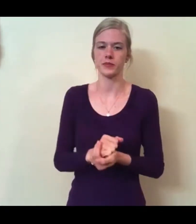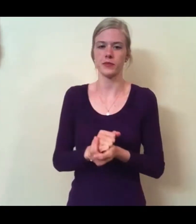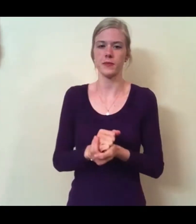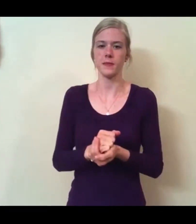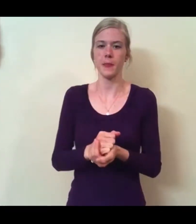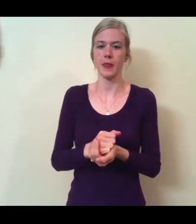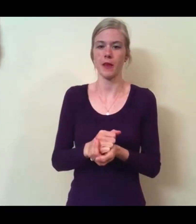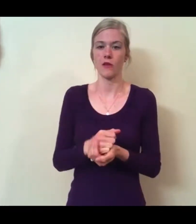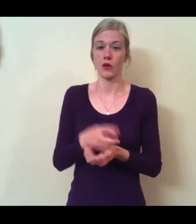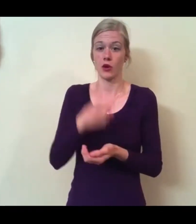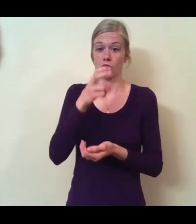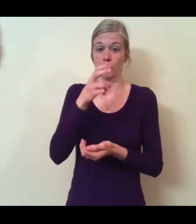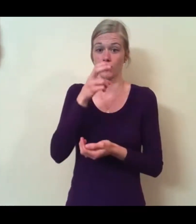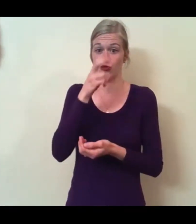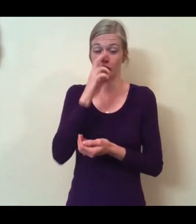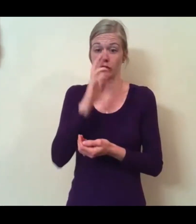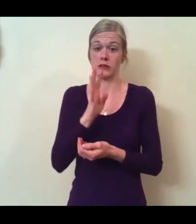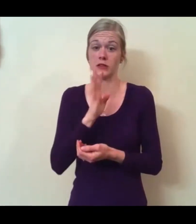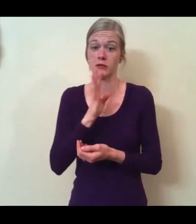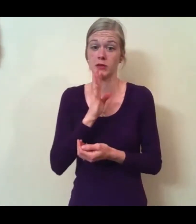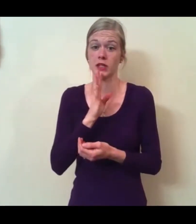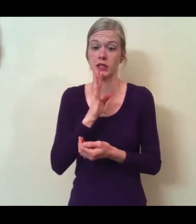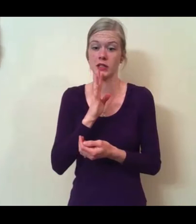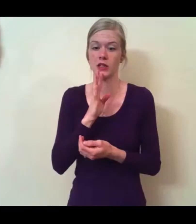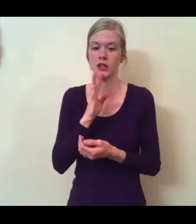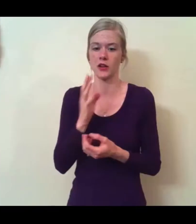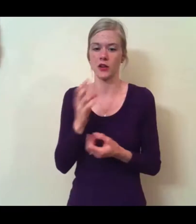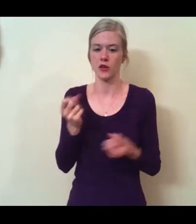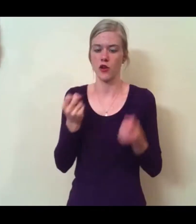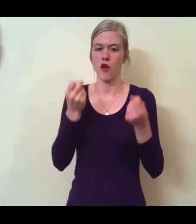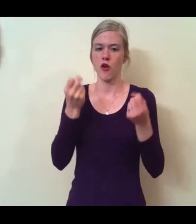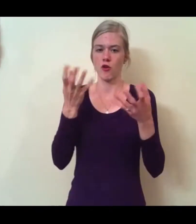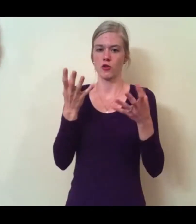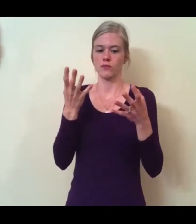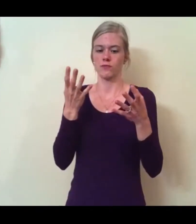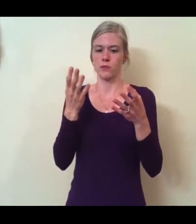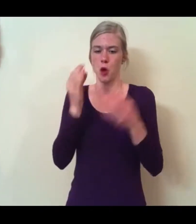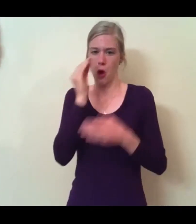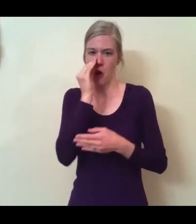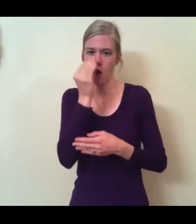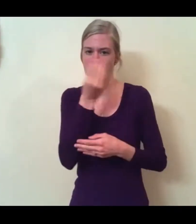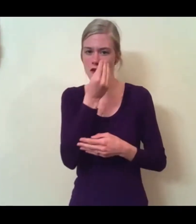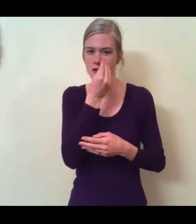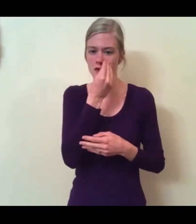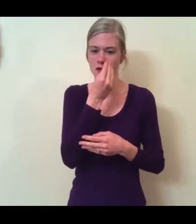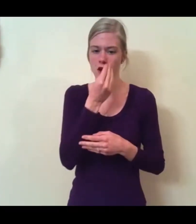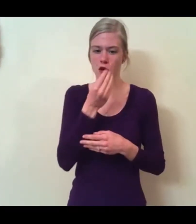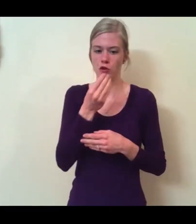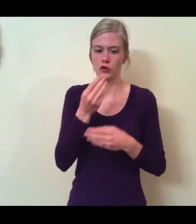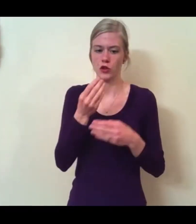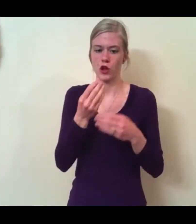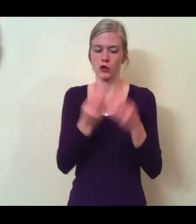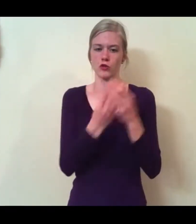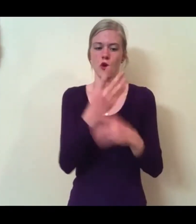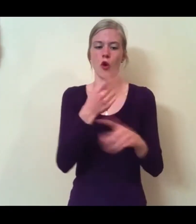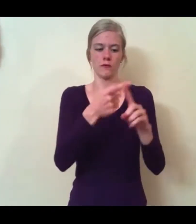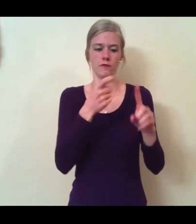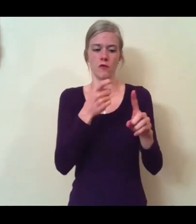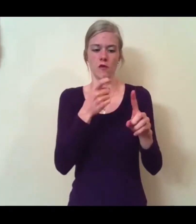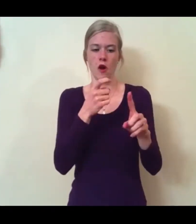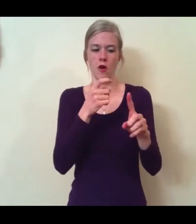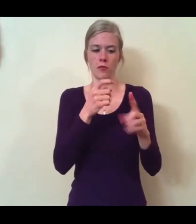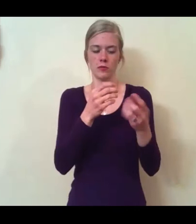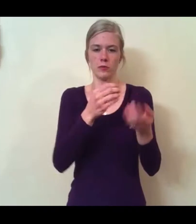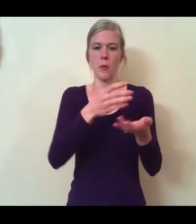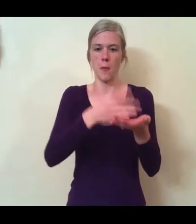hyacinths are the main flowers which a botanist would say actually grow from bulbs. And onions and garlic,